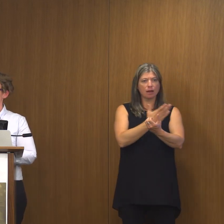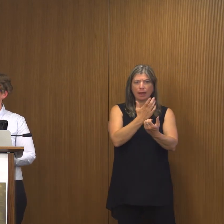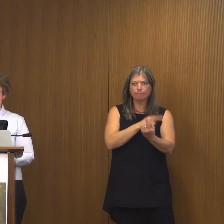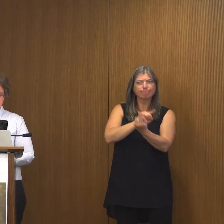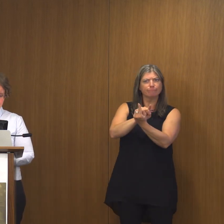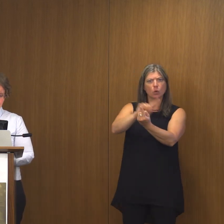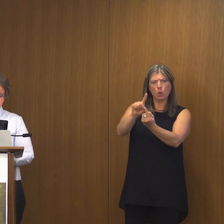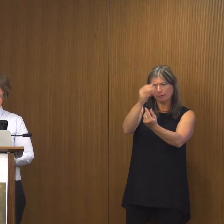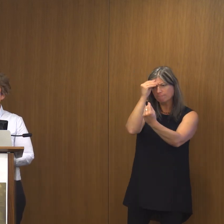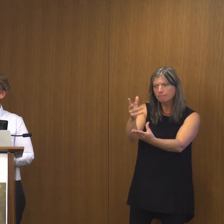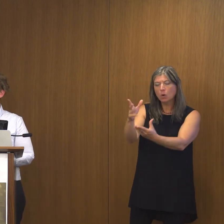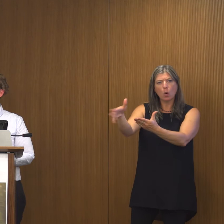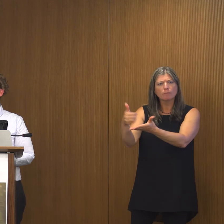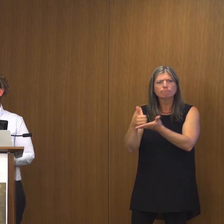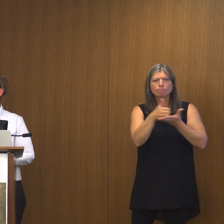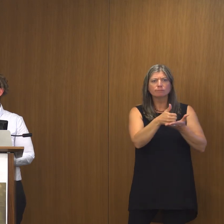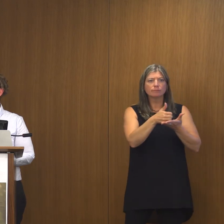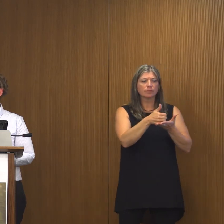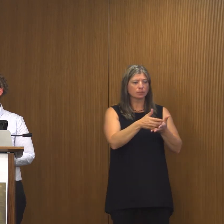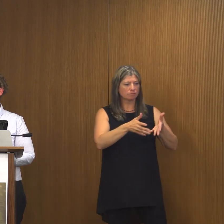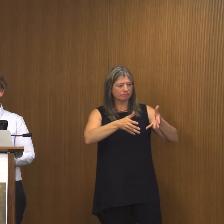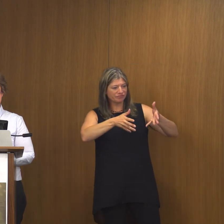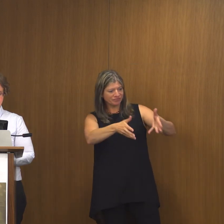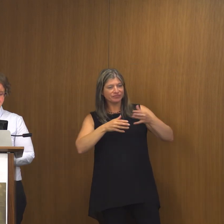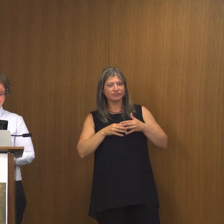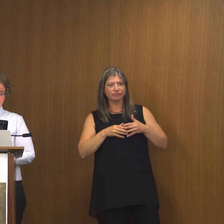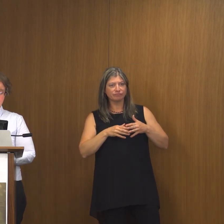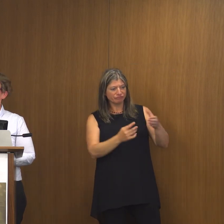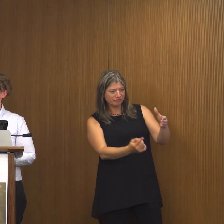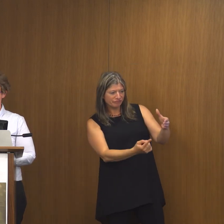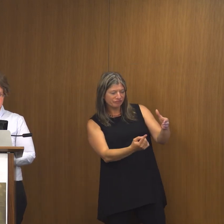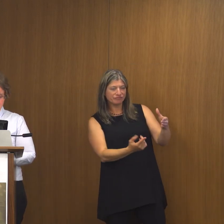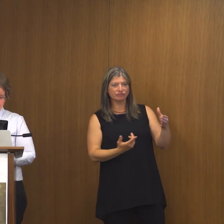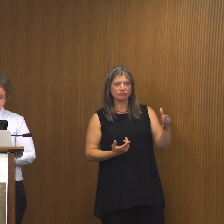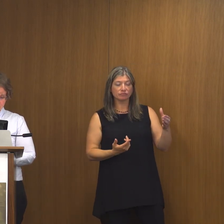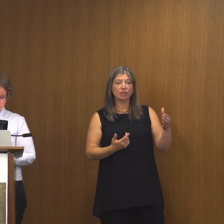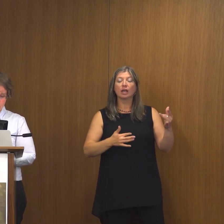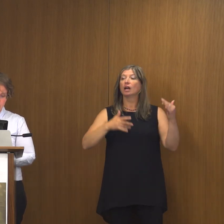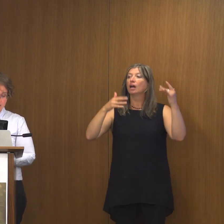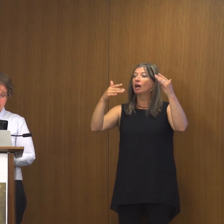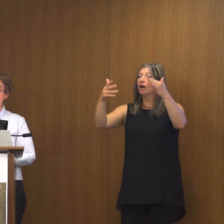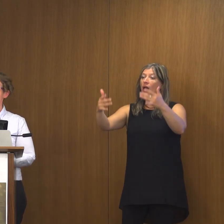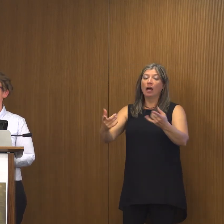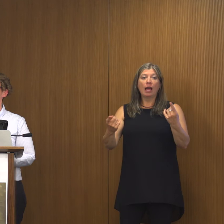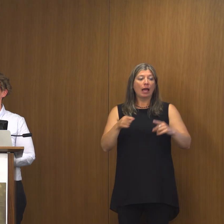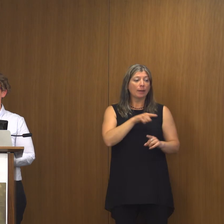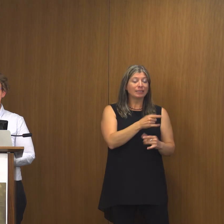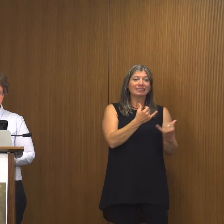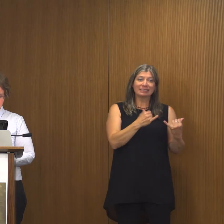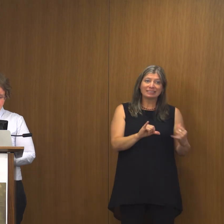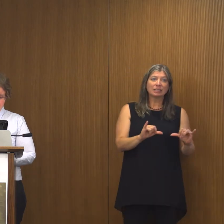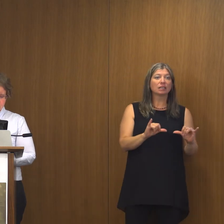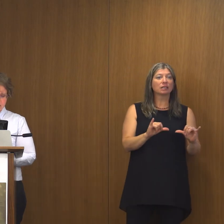on how to make it happen. So they left Mahad behind. The next time I saw Annie, she told me that Mahad was still on the